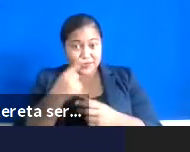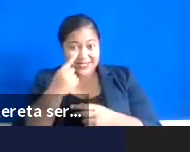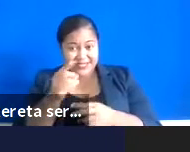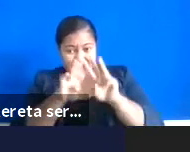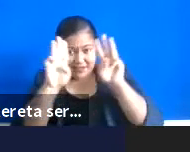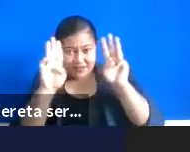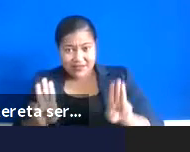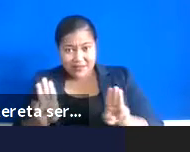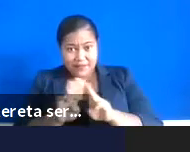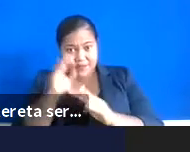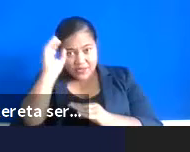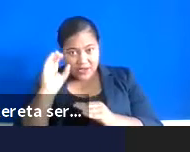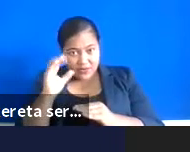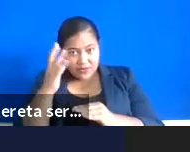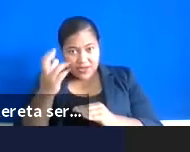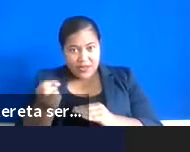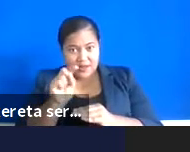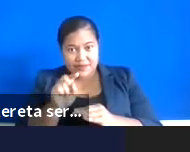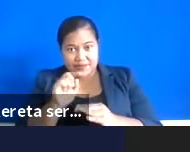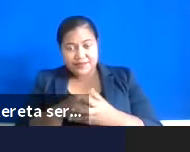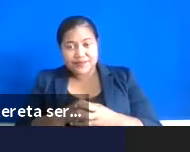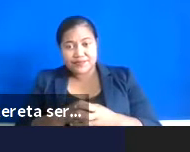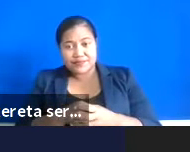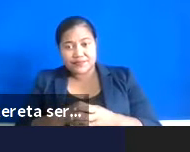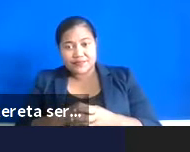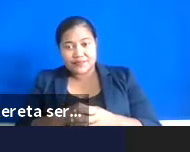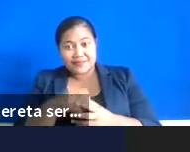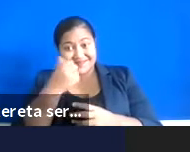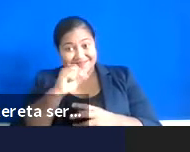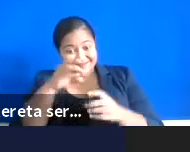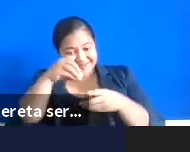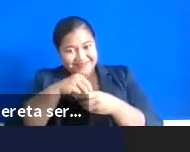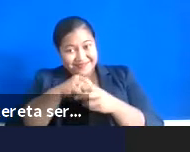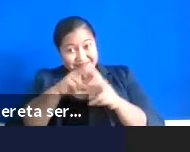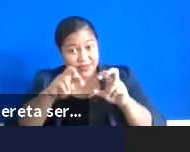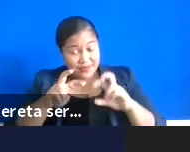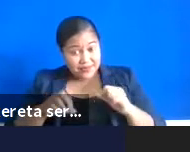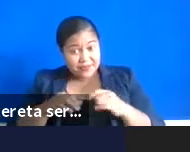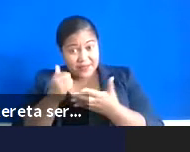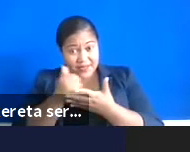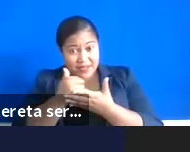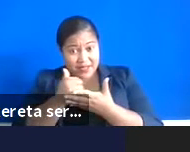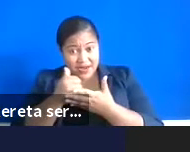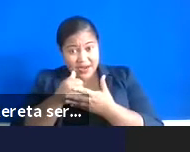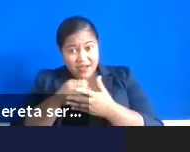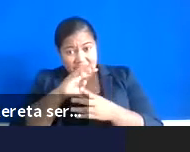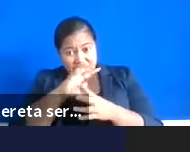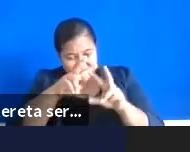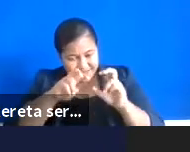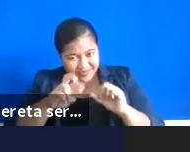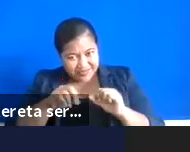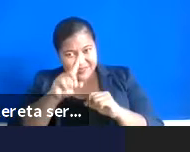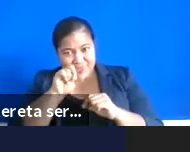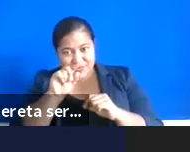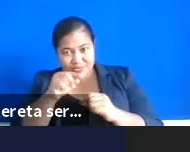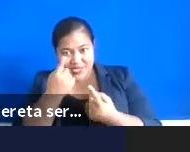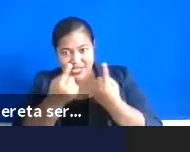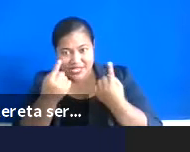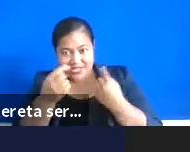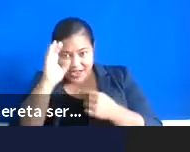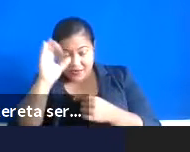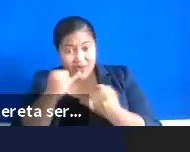countries that conducted that participated in the survey the number of surveys conducted in each country and very importantly